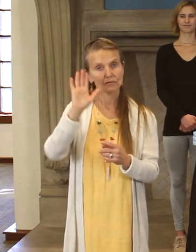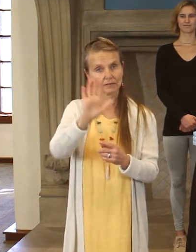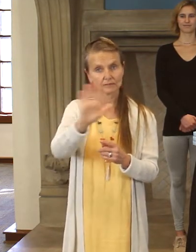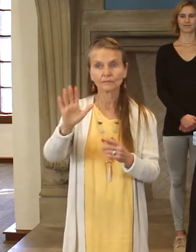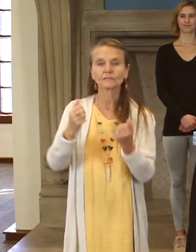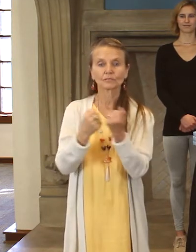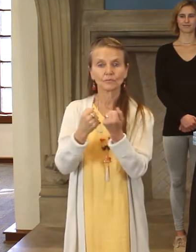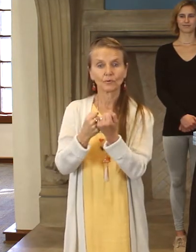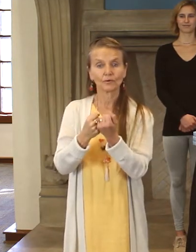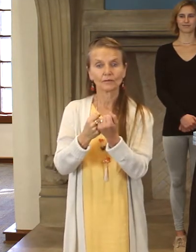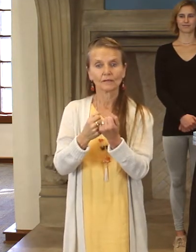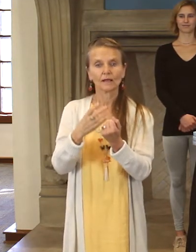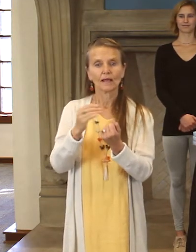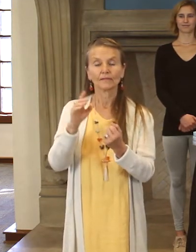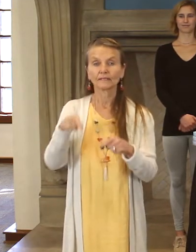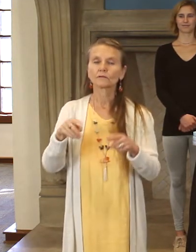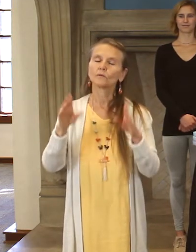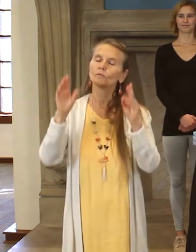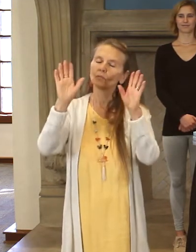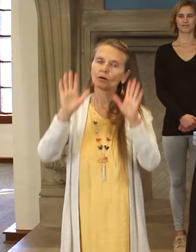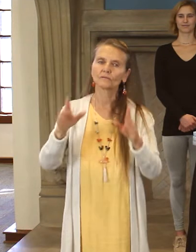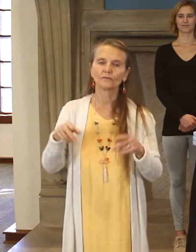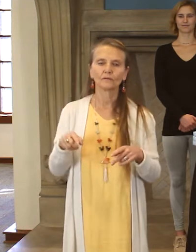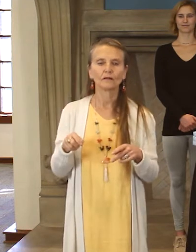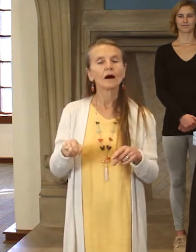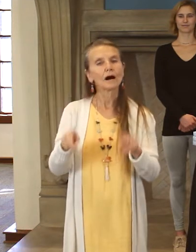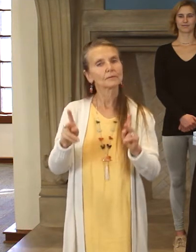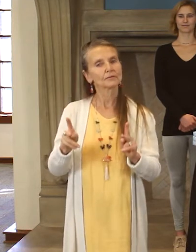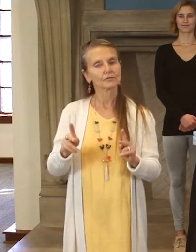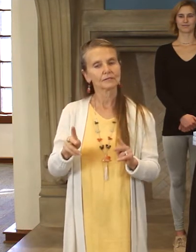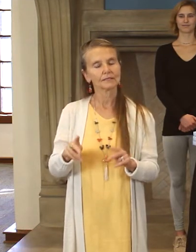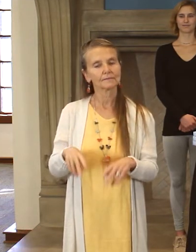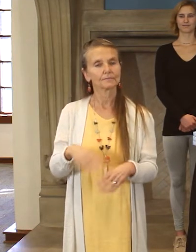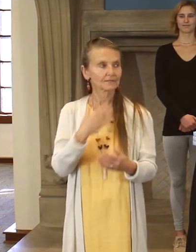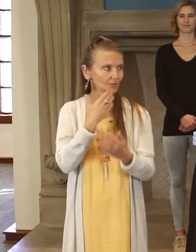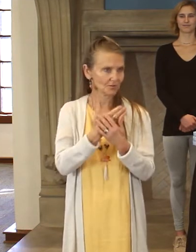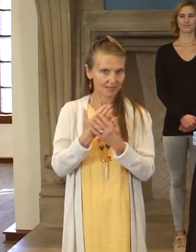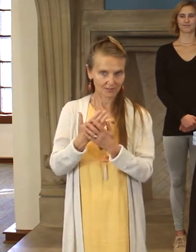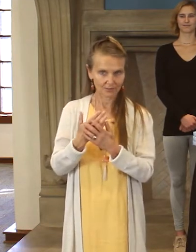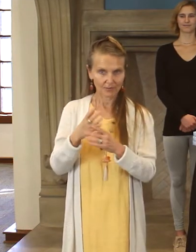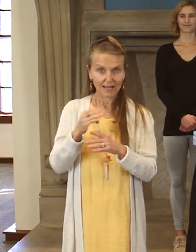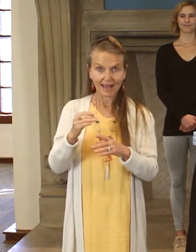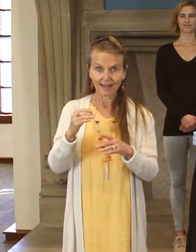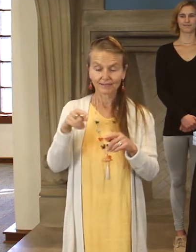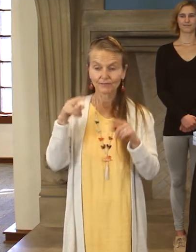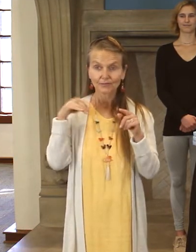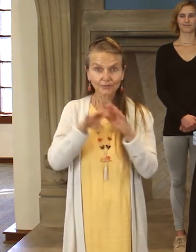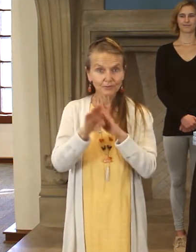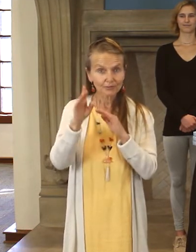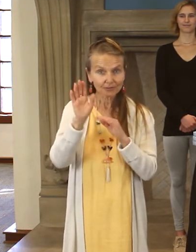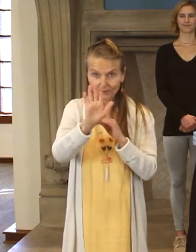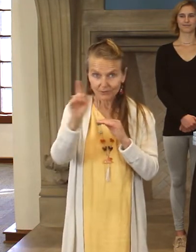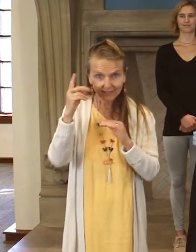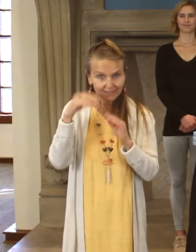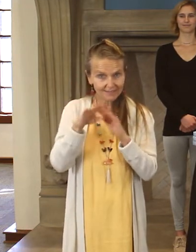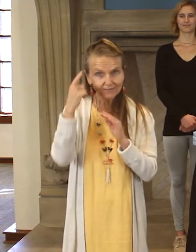their support and this wonderful opportunity. So thank you, and you're in for